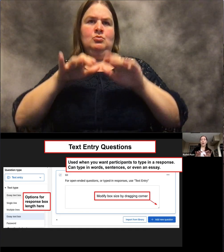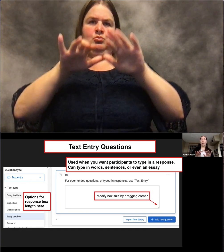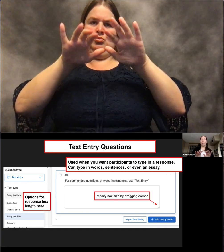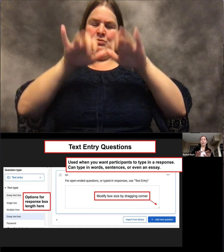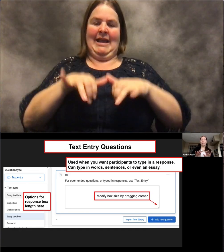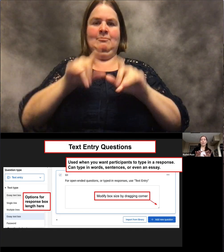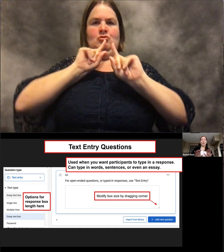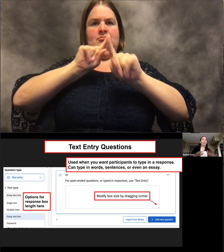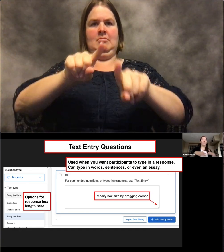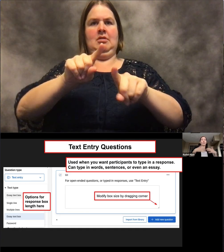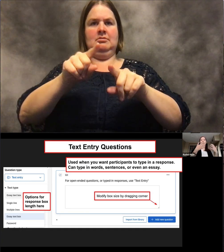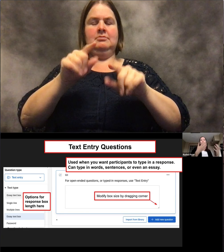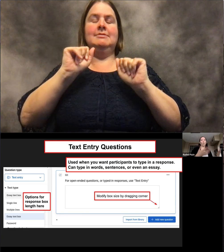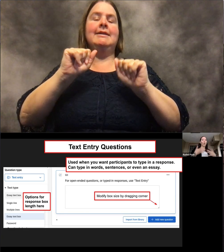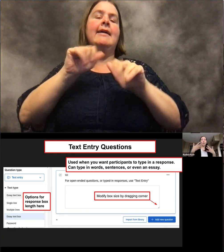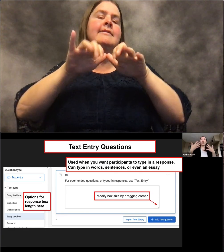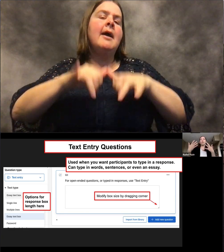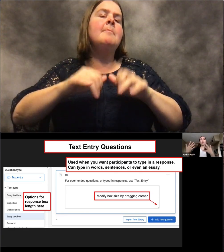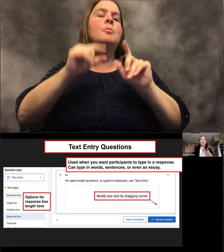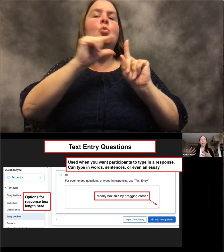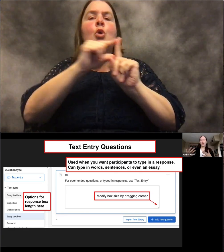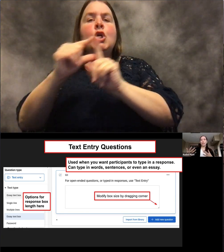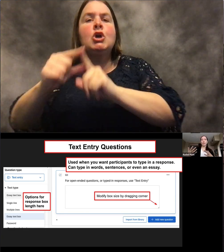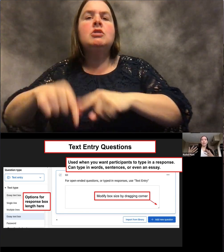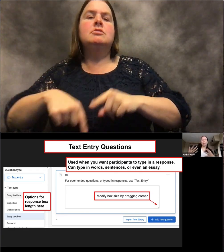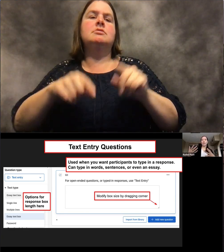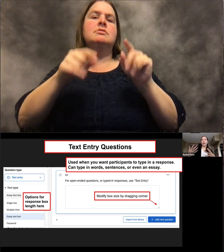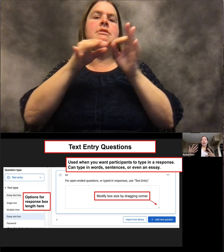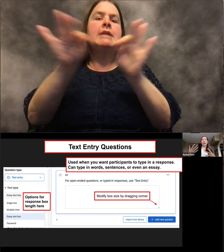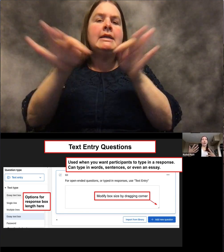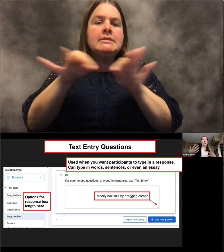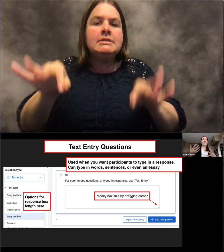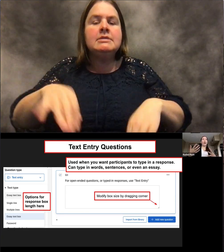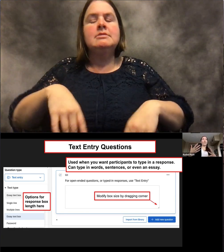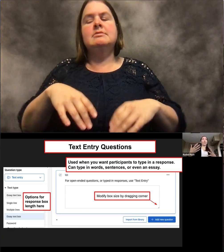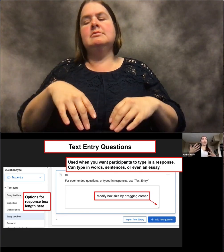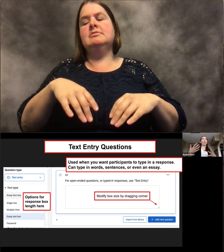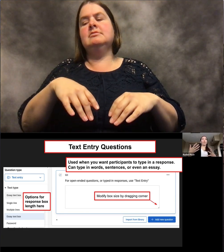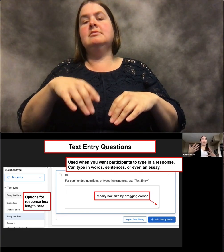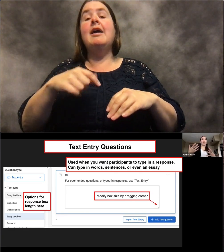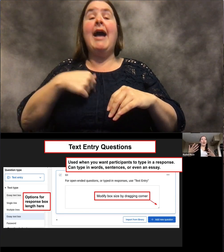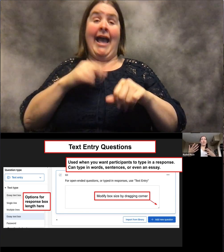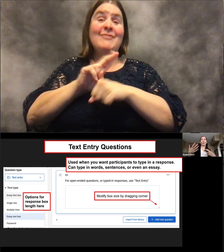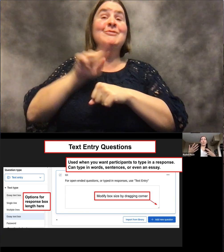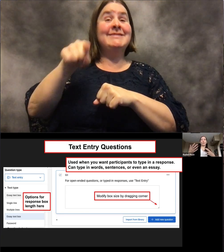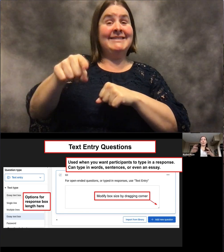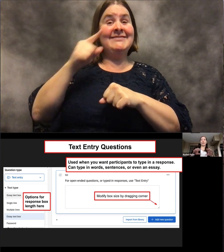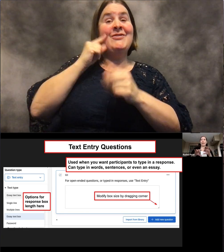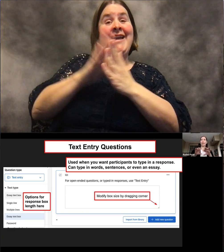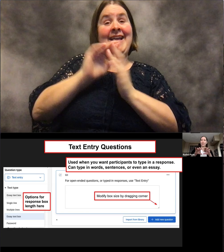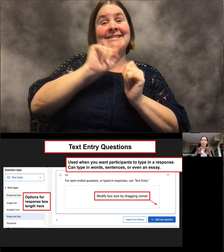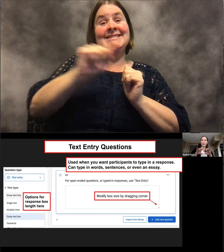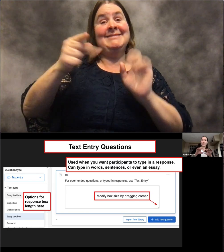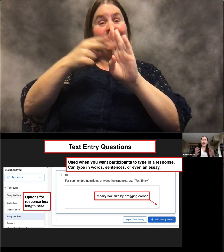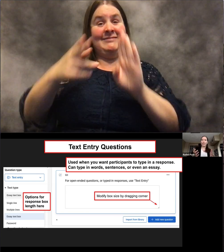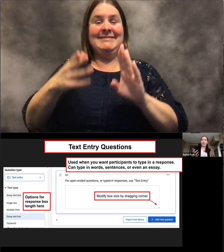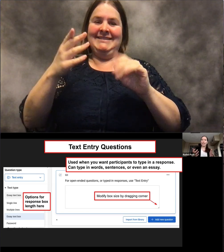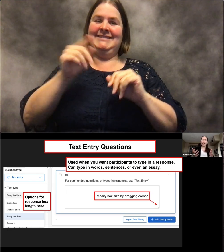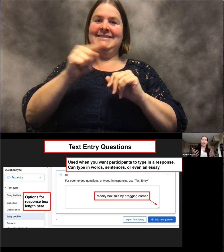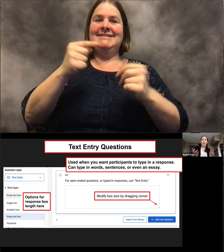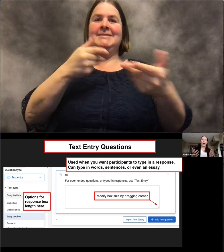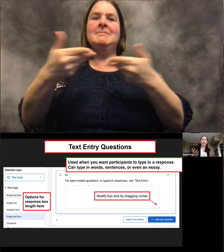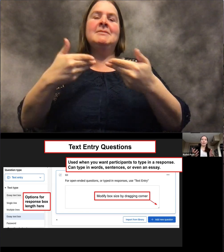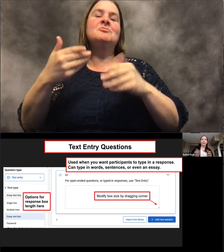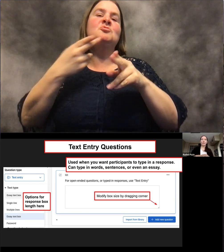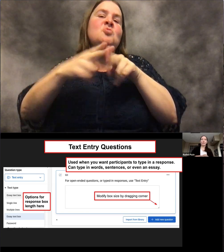a response, they can type in words, sentences. I've actually used this to have participants like submit little